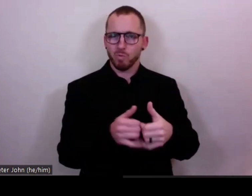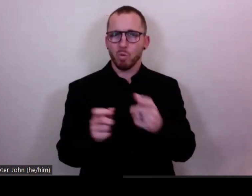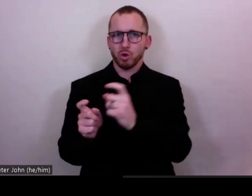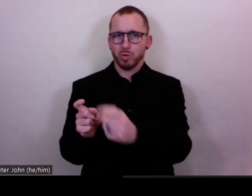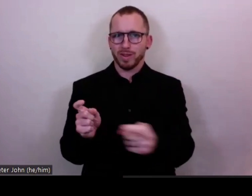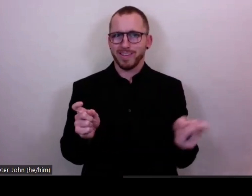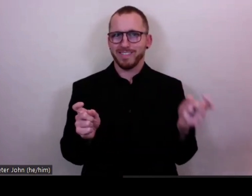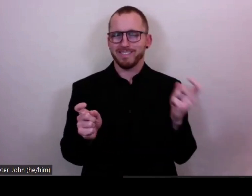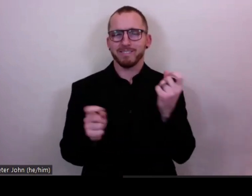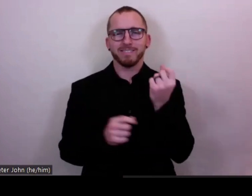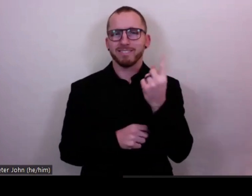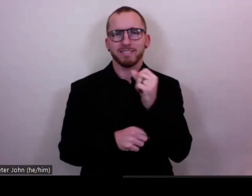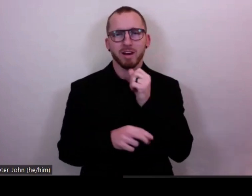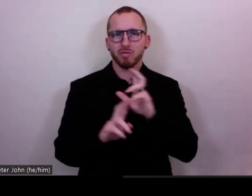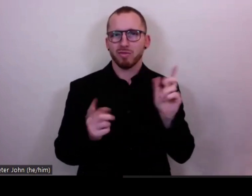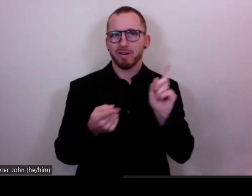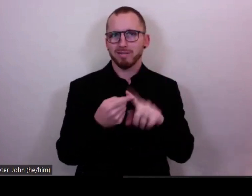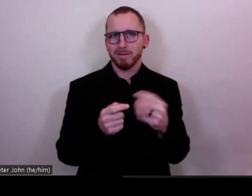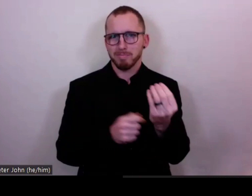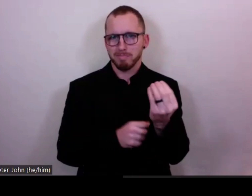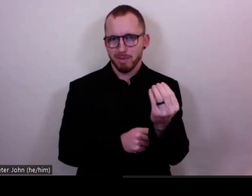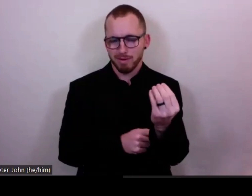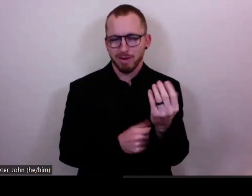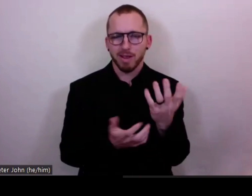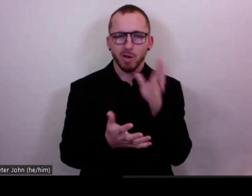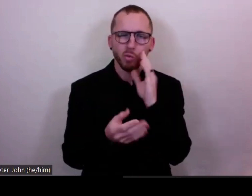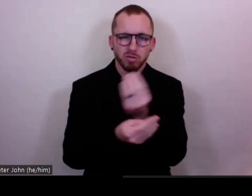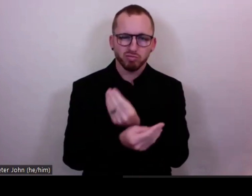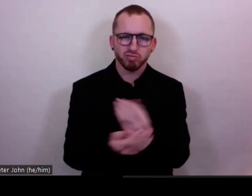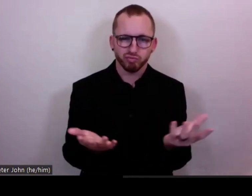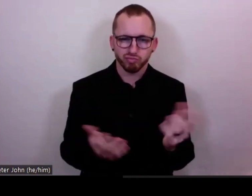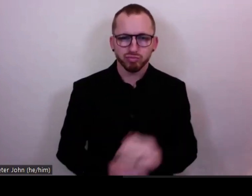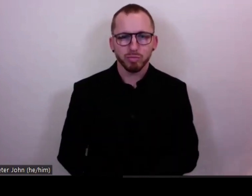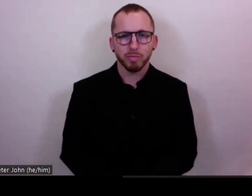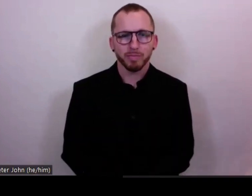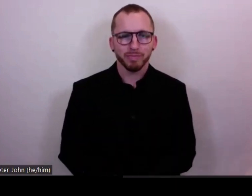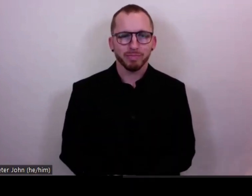our speakers, for all of you for being here. And